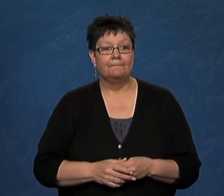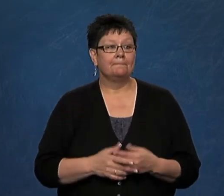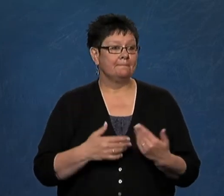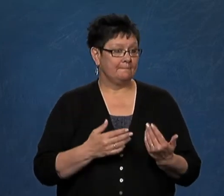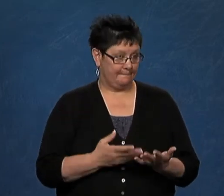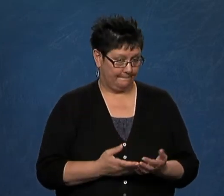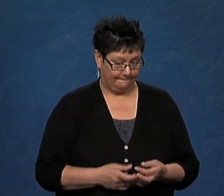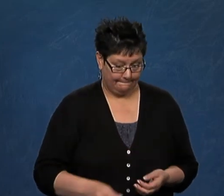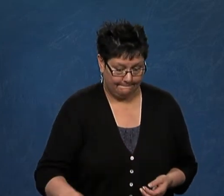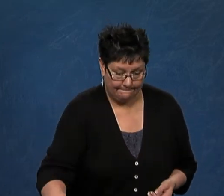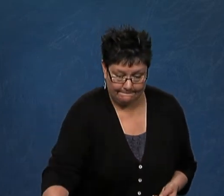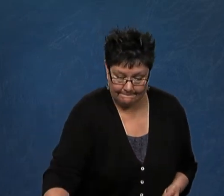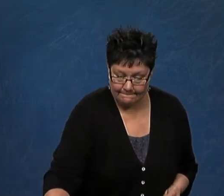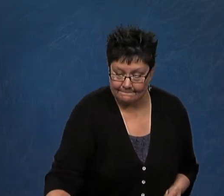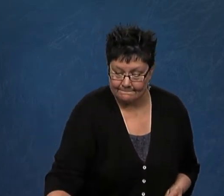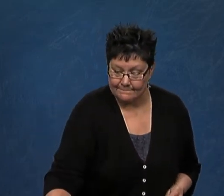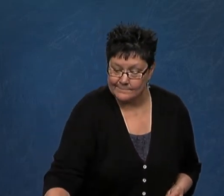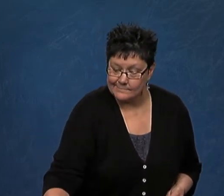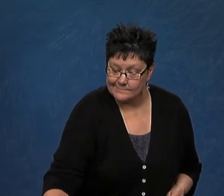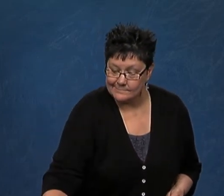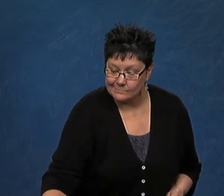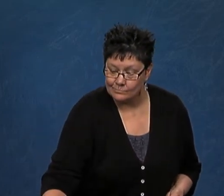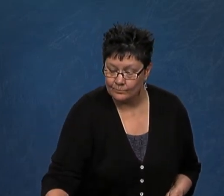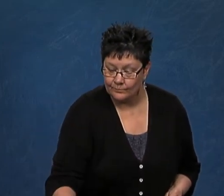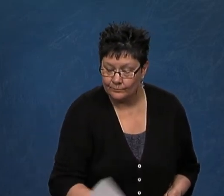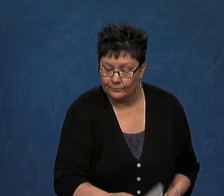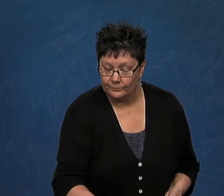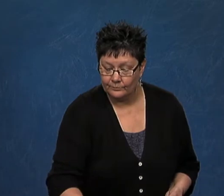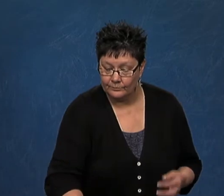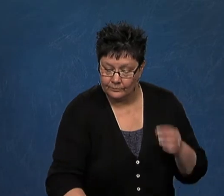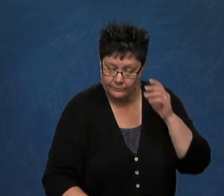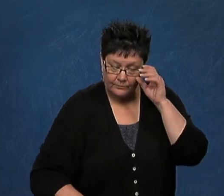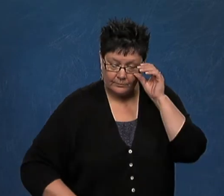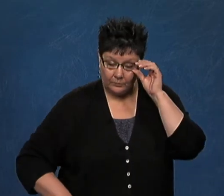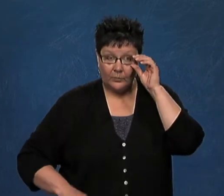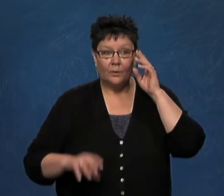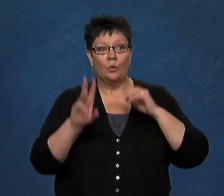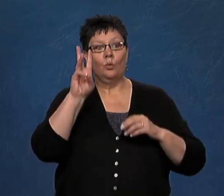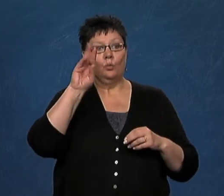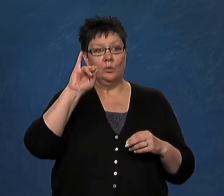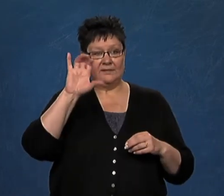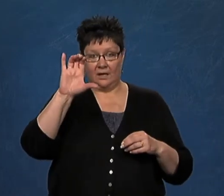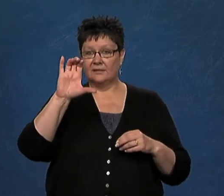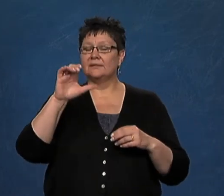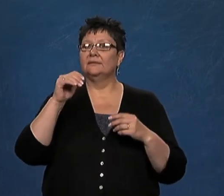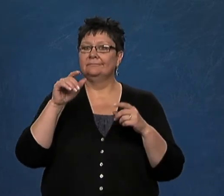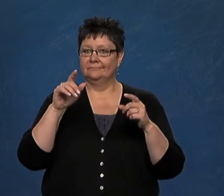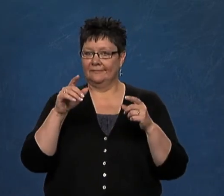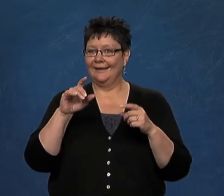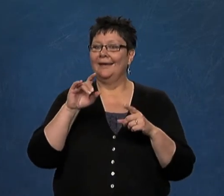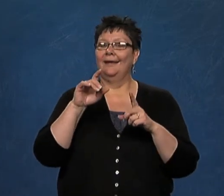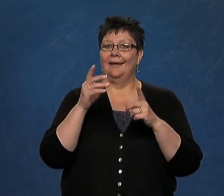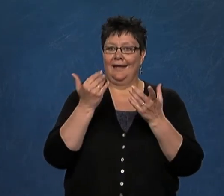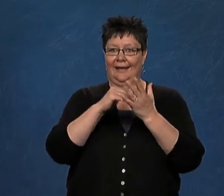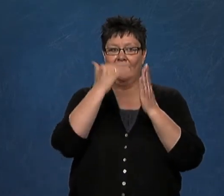says you cannot use the video remote interpreting if you have a client that's deaf-blind. Now in Wisconsin,